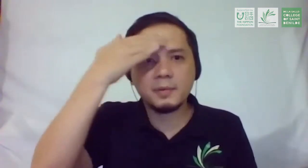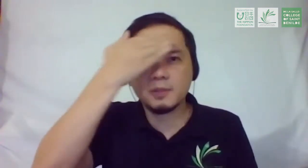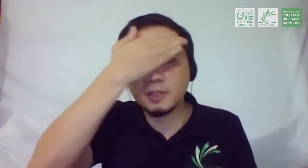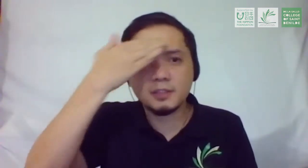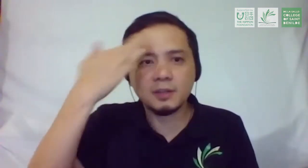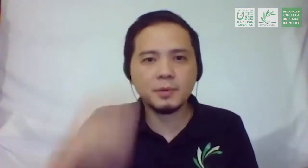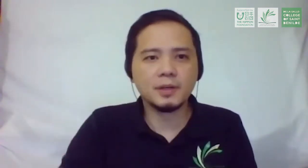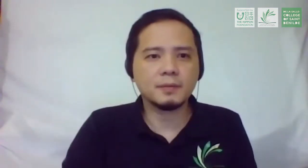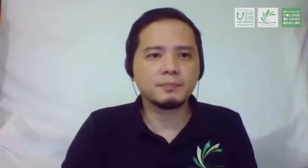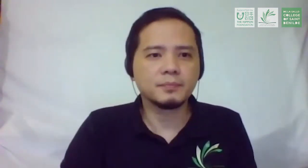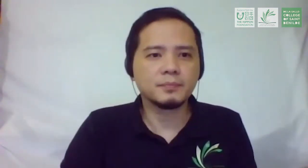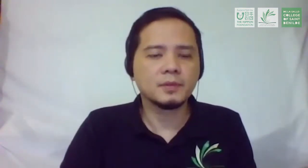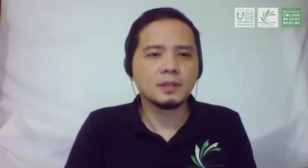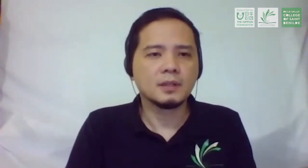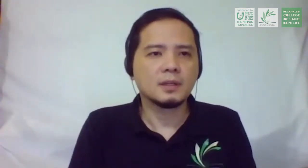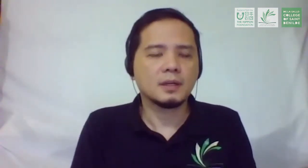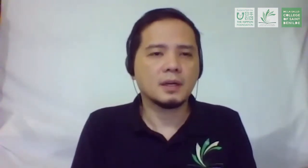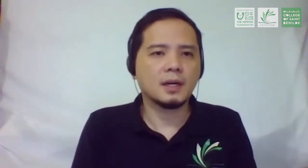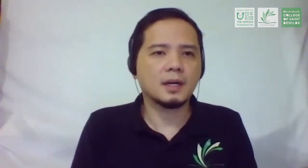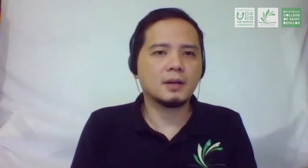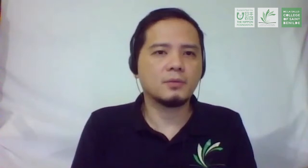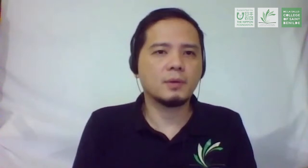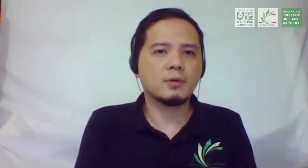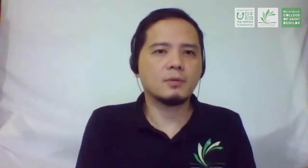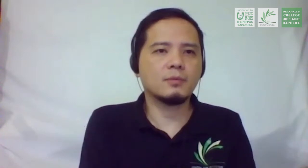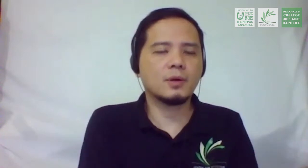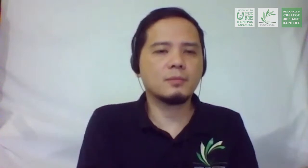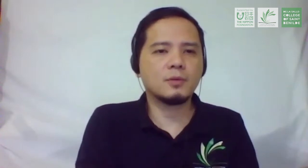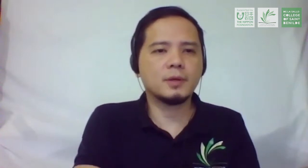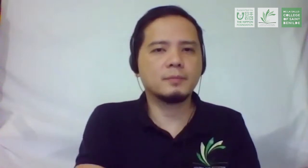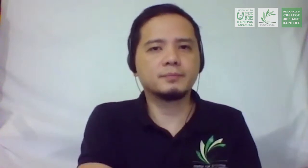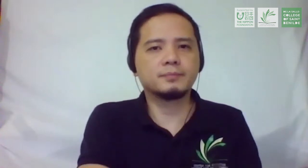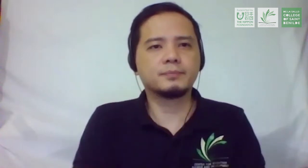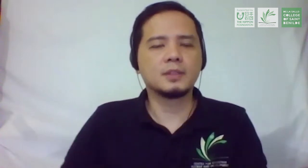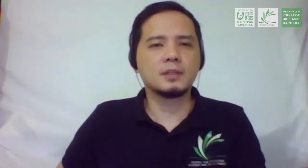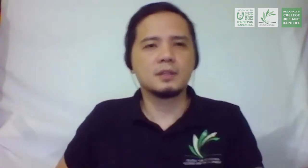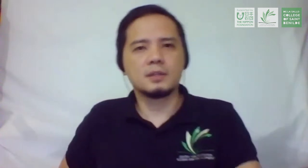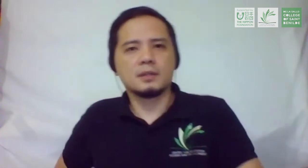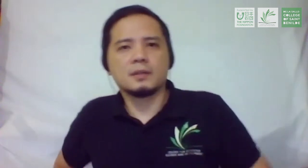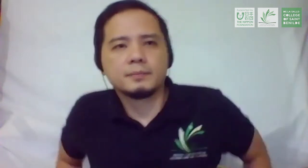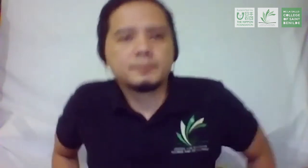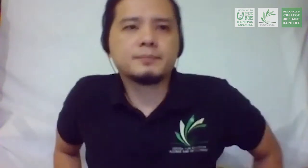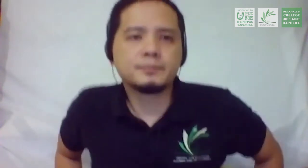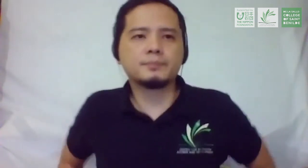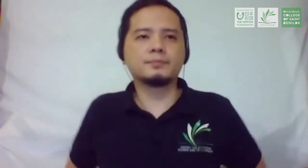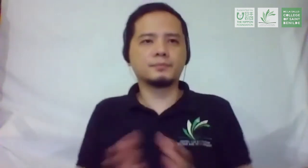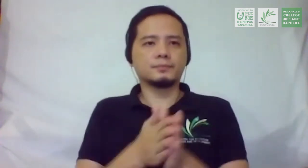What happened to the interpreter? I don't know. One moment.